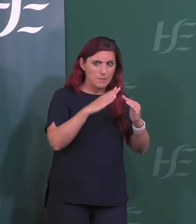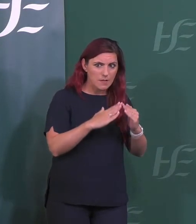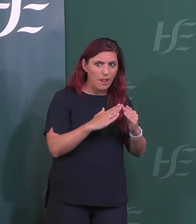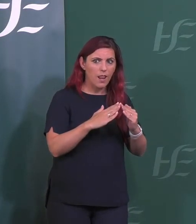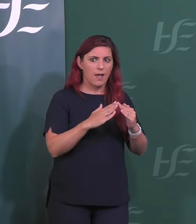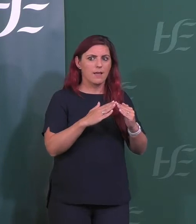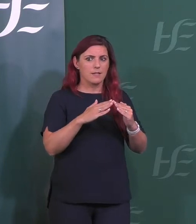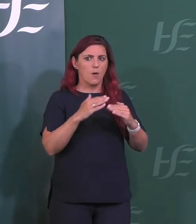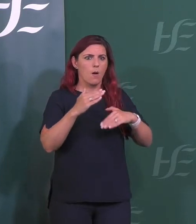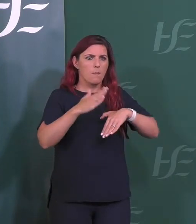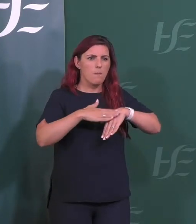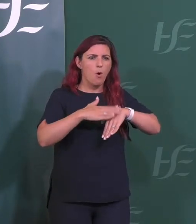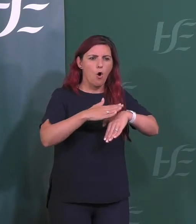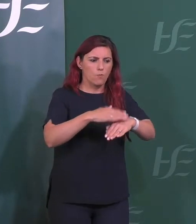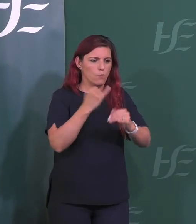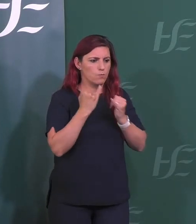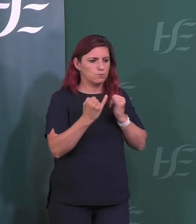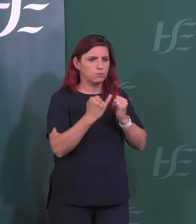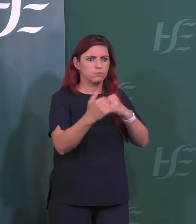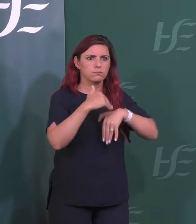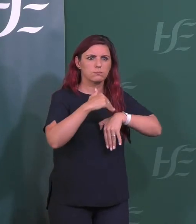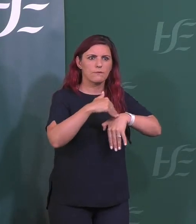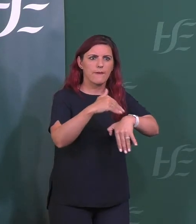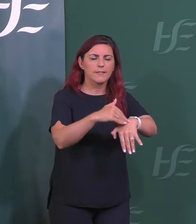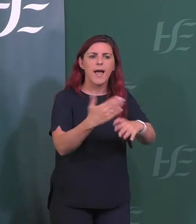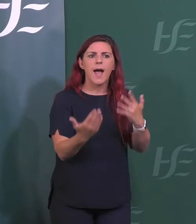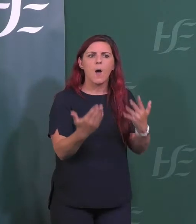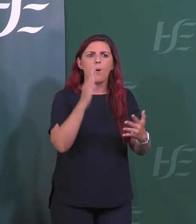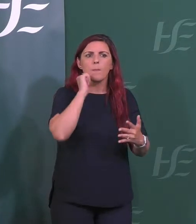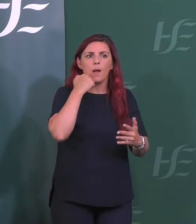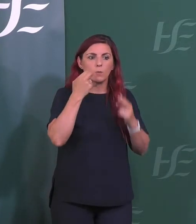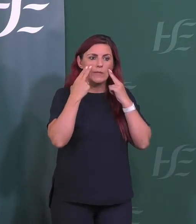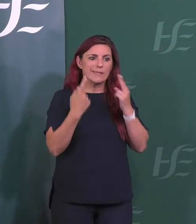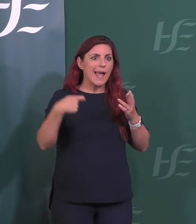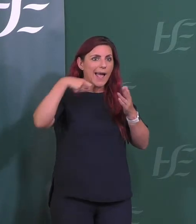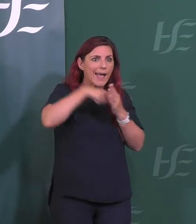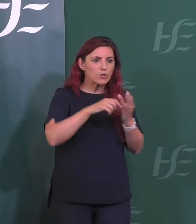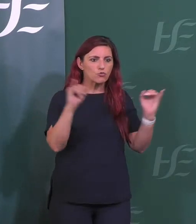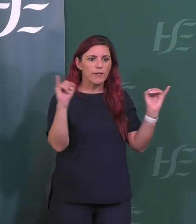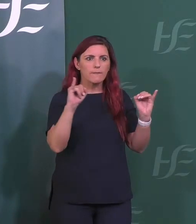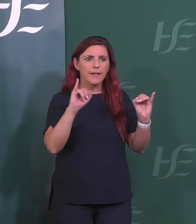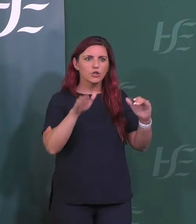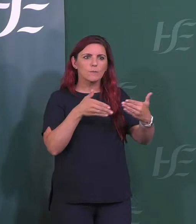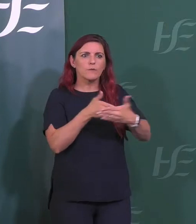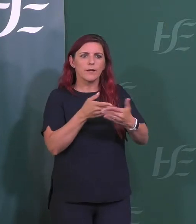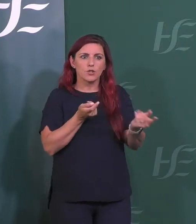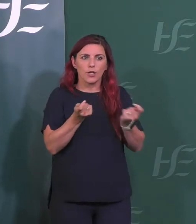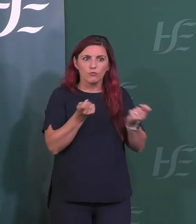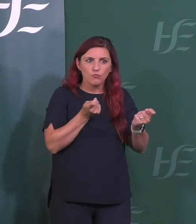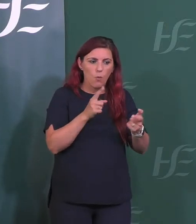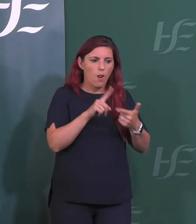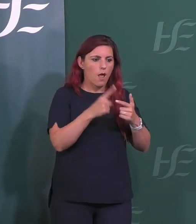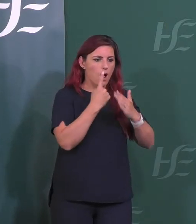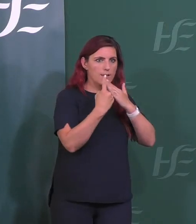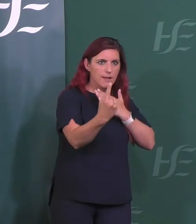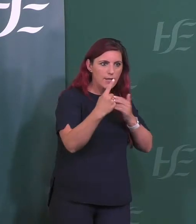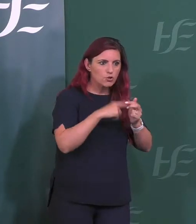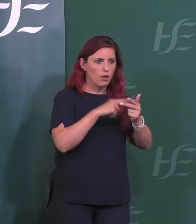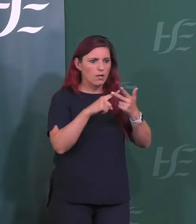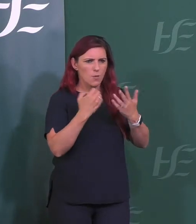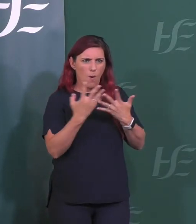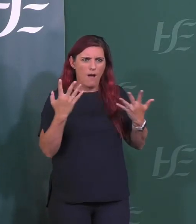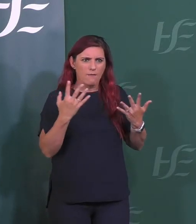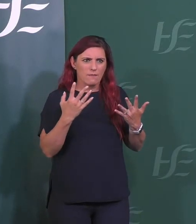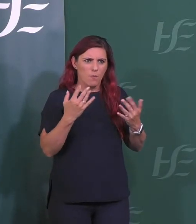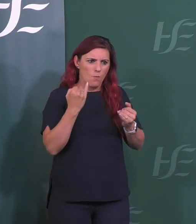of putting in place the infection prevention and control measures, isolation processes that have to go on, etc. That has a very significant impact